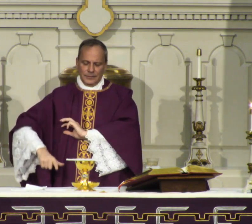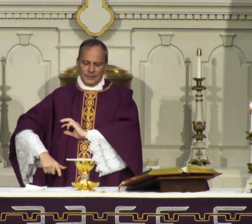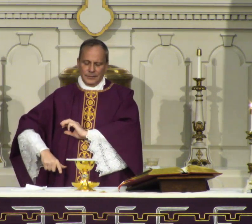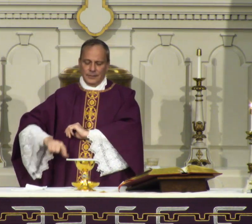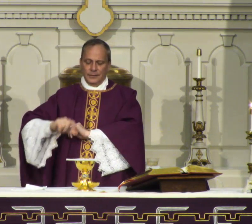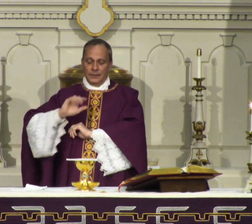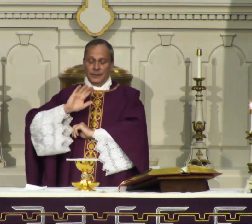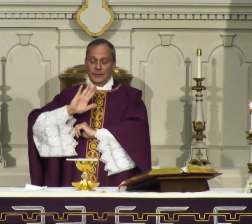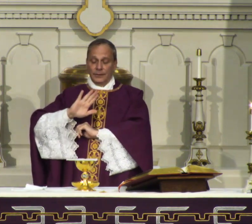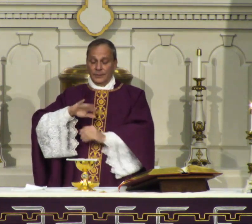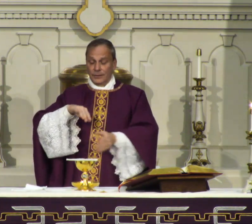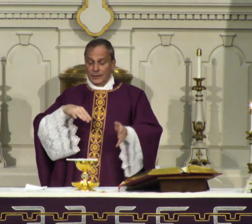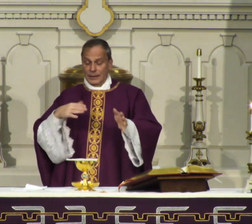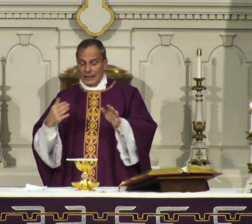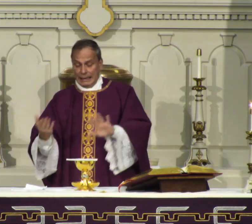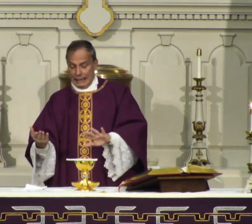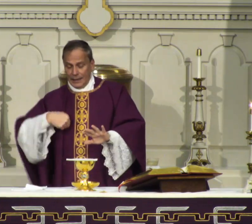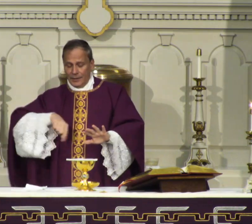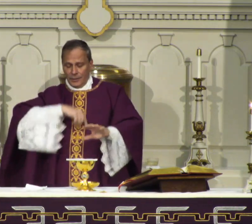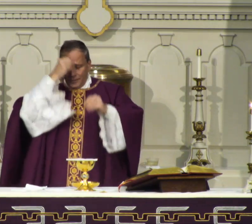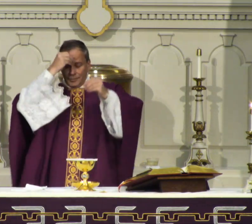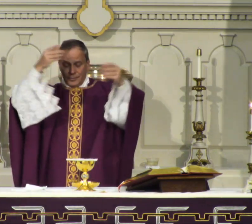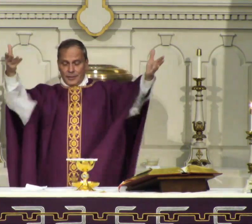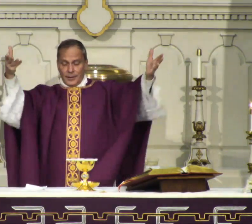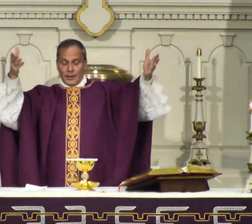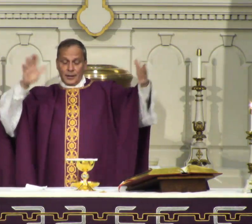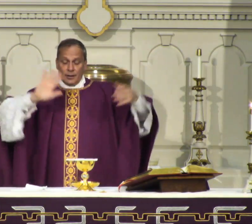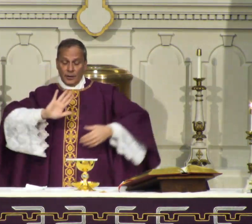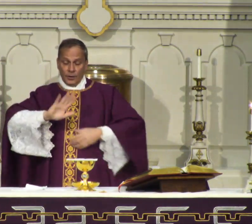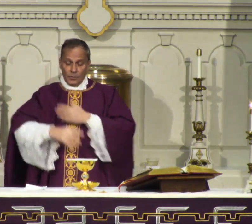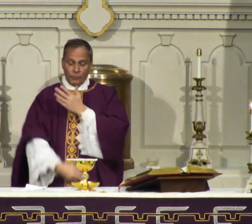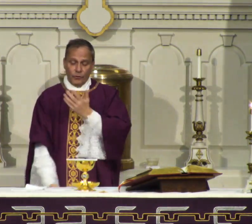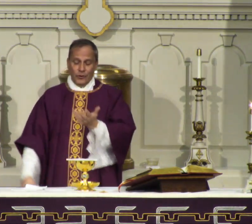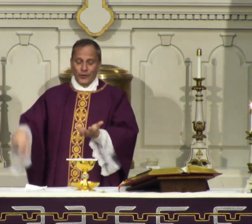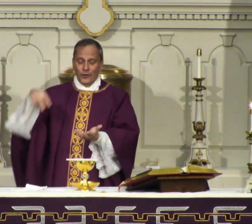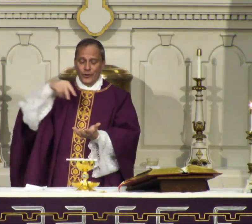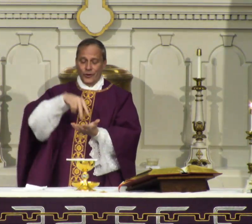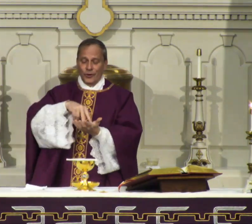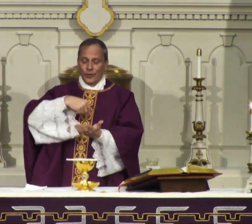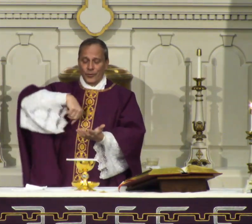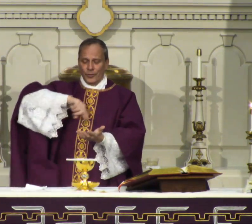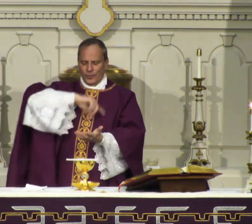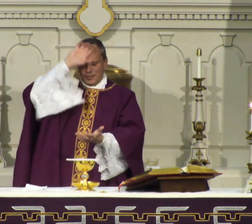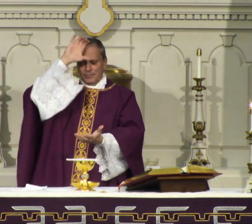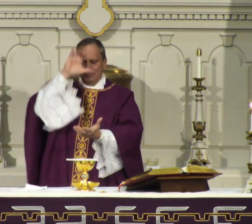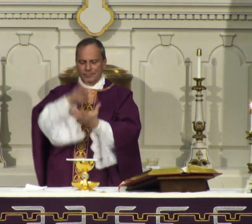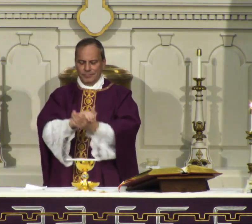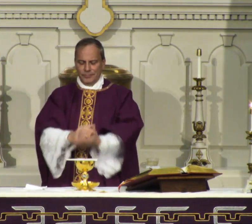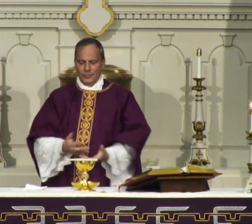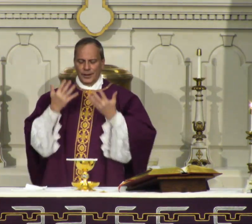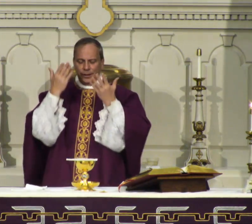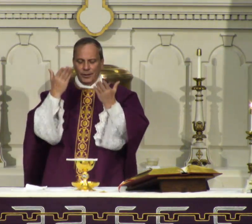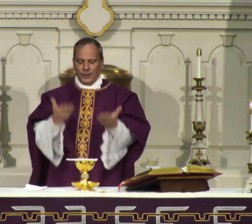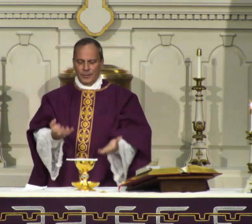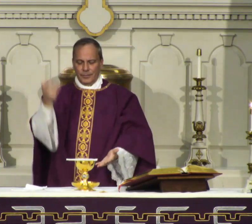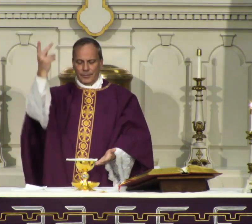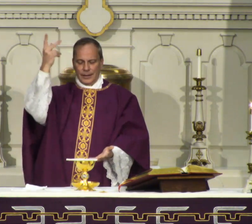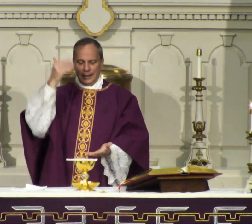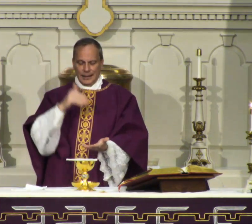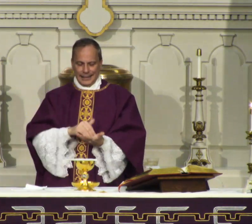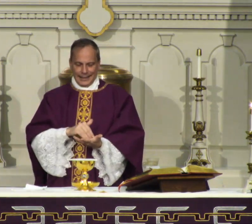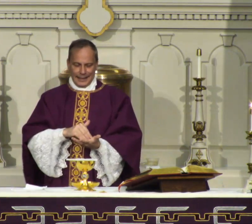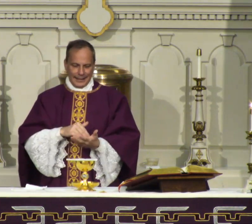We proclaim your death, O Lord, and profess your resurrection until you come